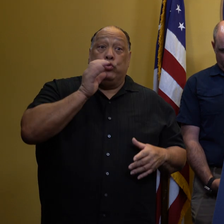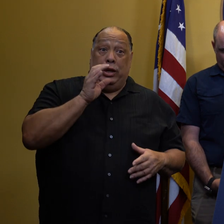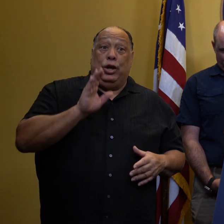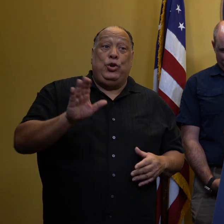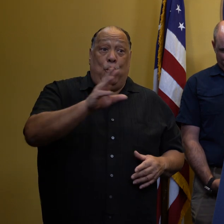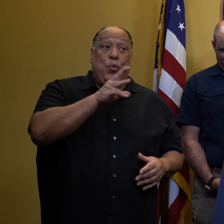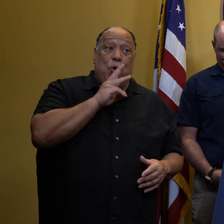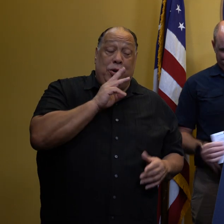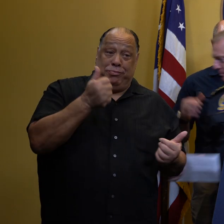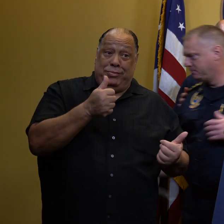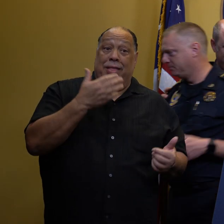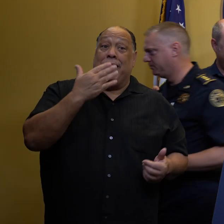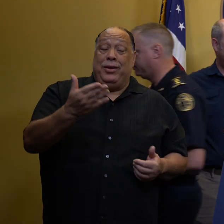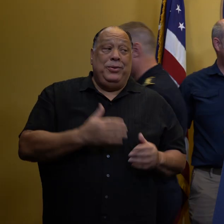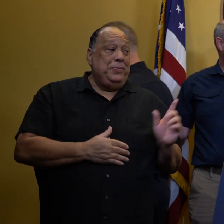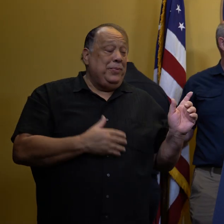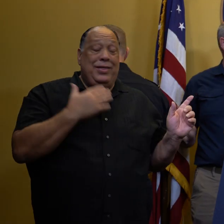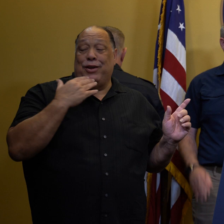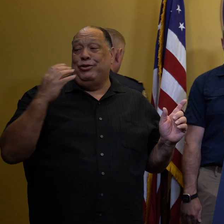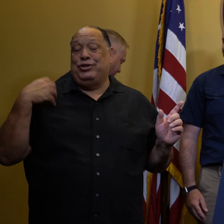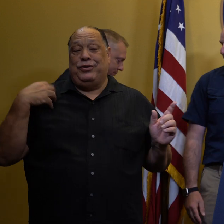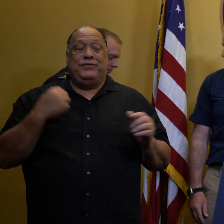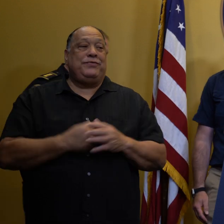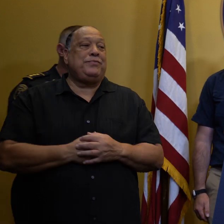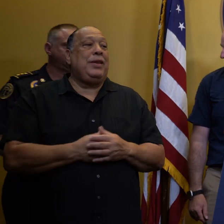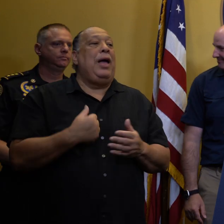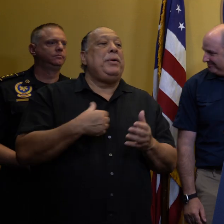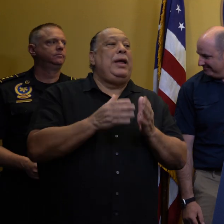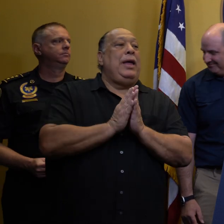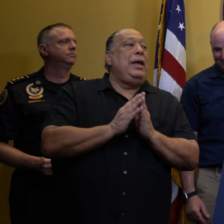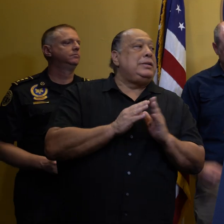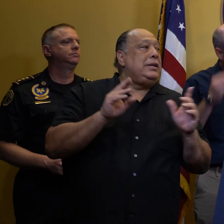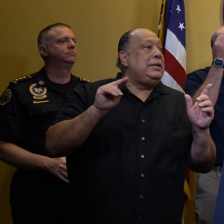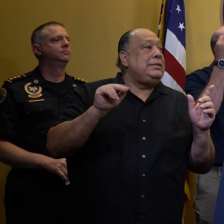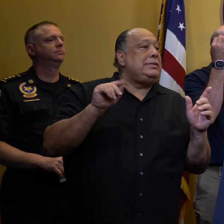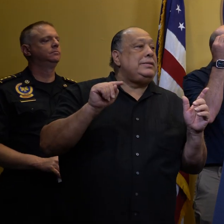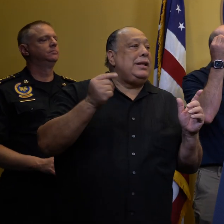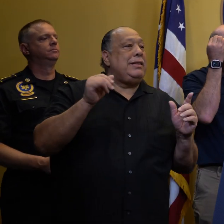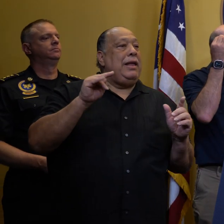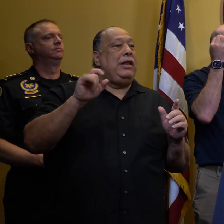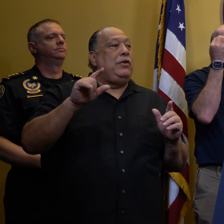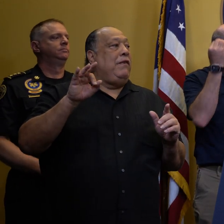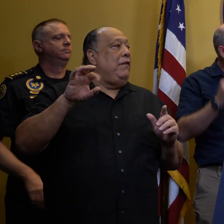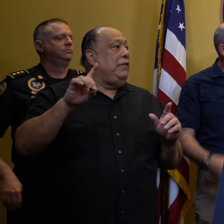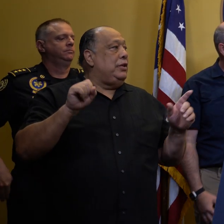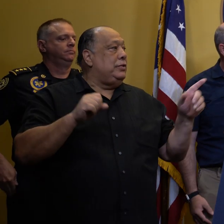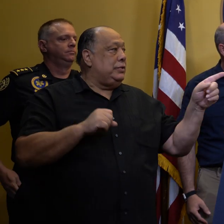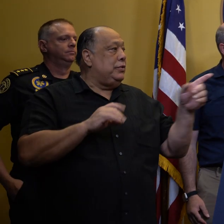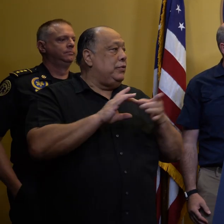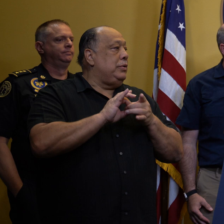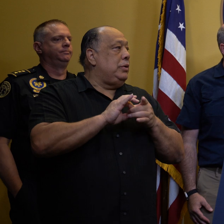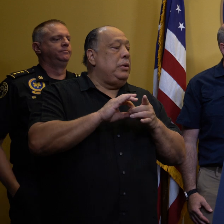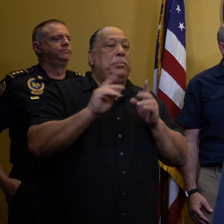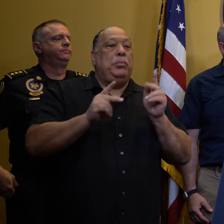you. Thank you, Chief, very much. And I'm going to ask Mr. Nathaniel Fields to come forward in regards to